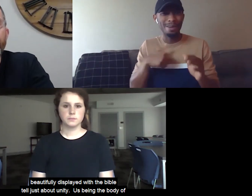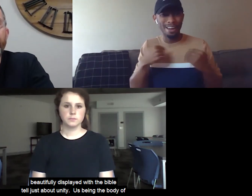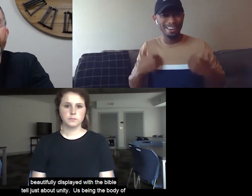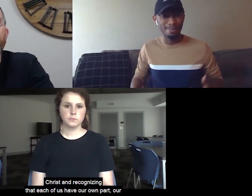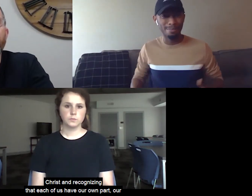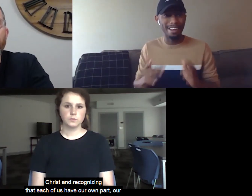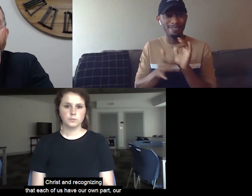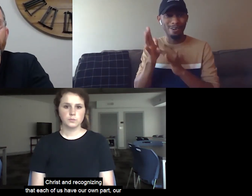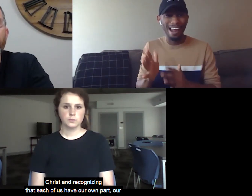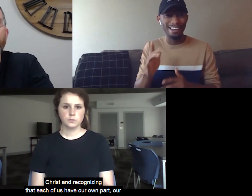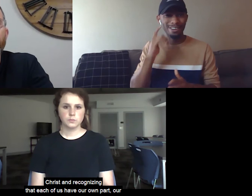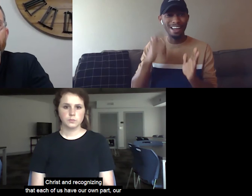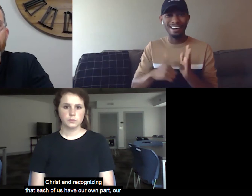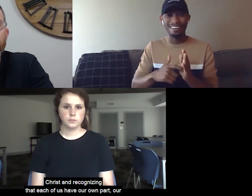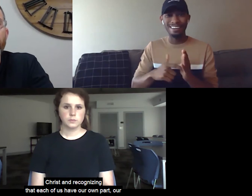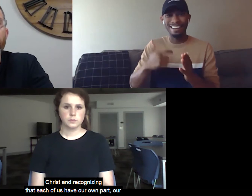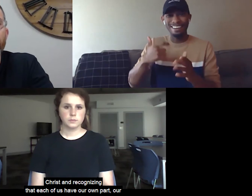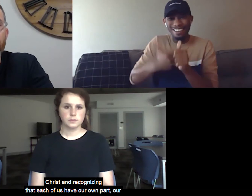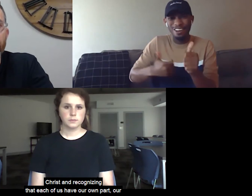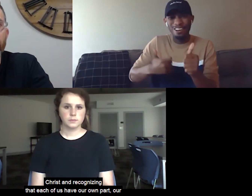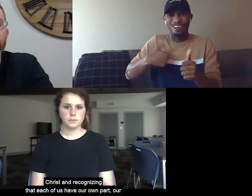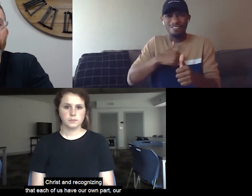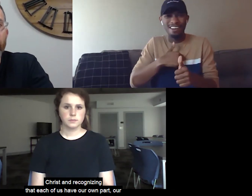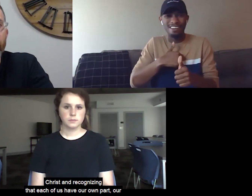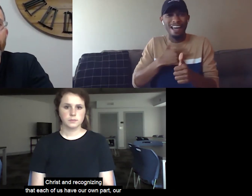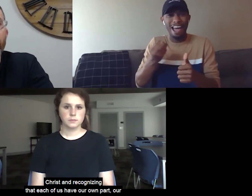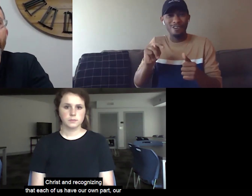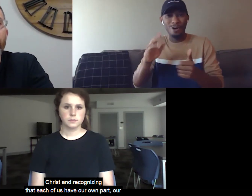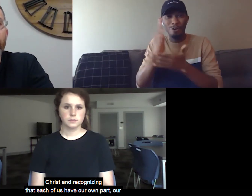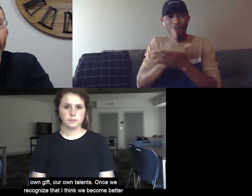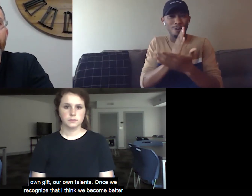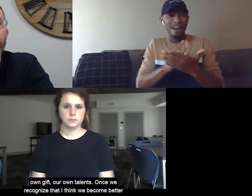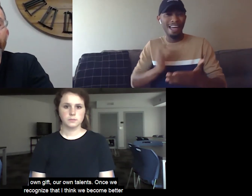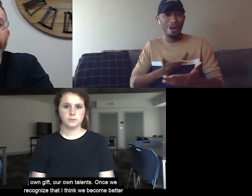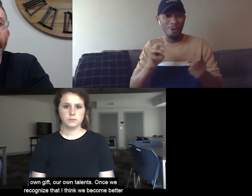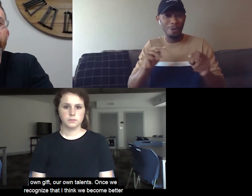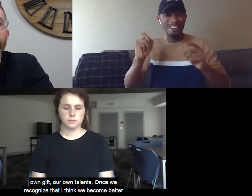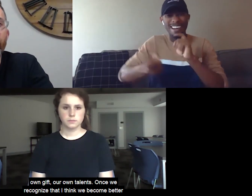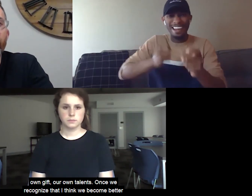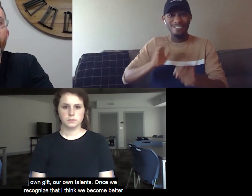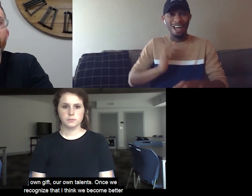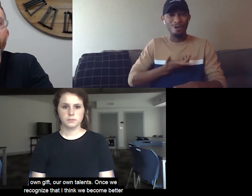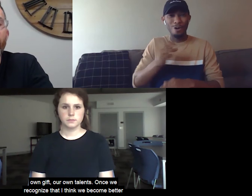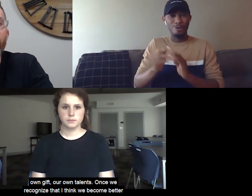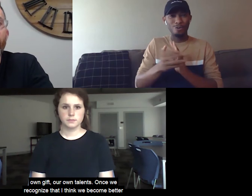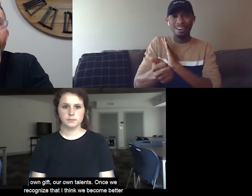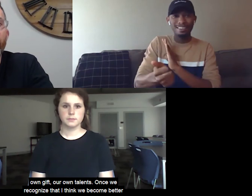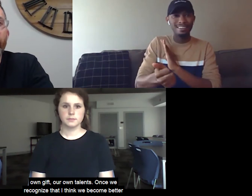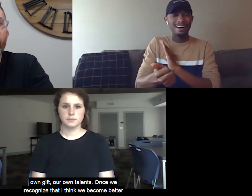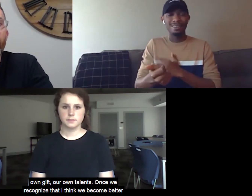us being the body of Christ, and recognizing that each of us have our own part, our own gift, our